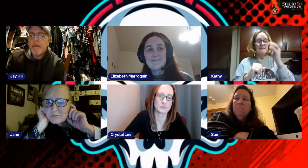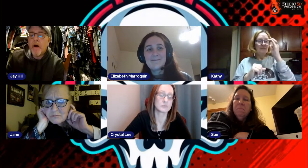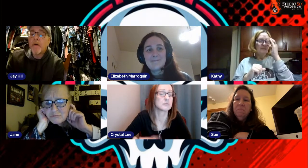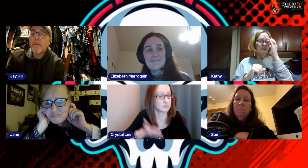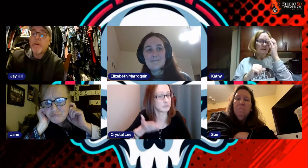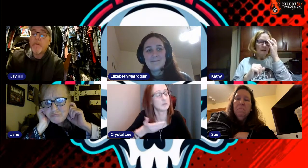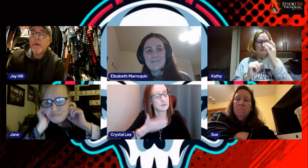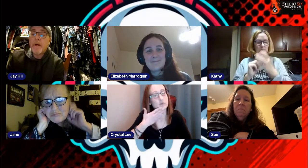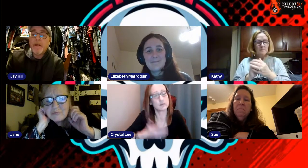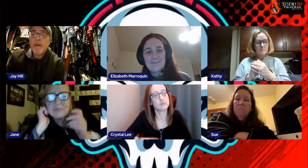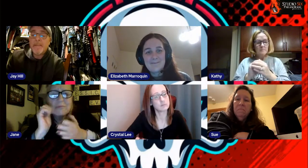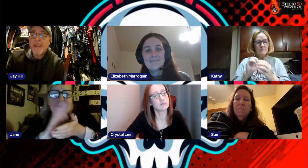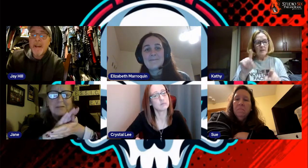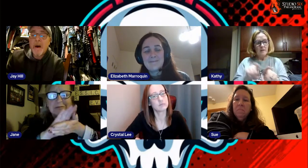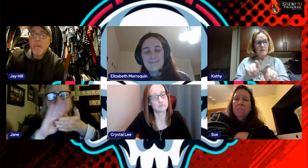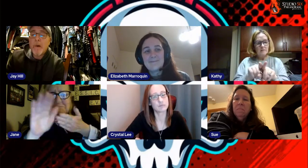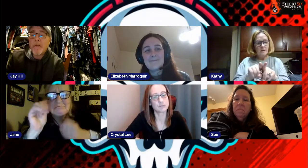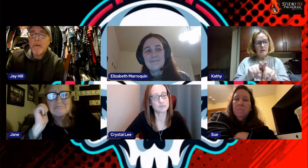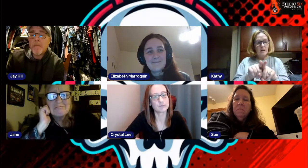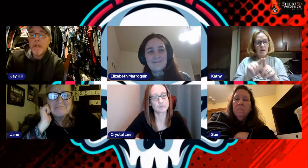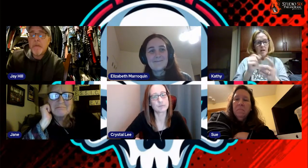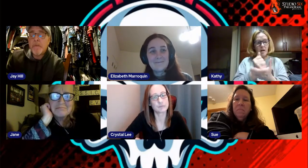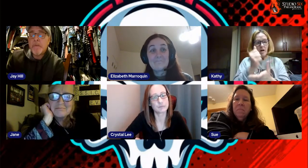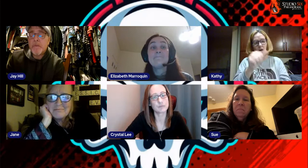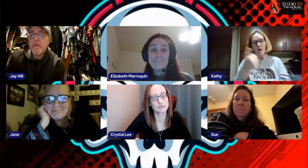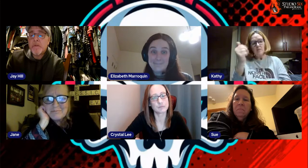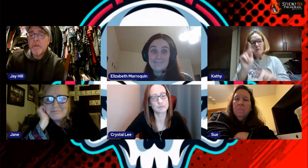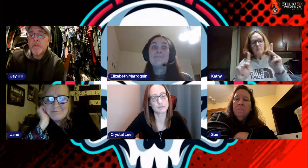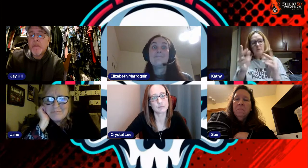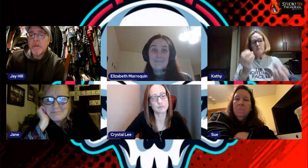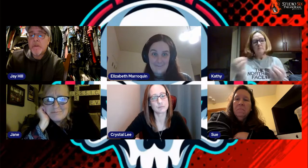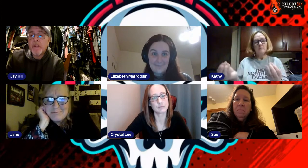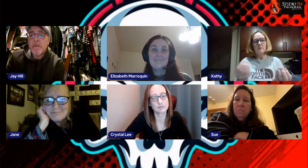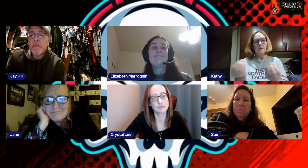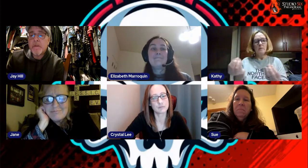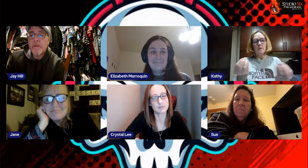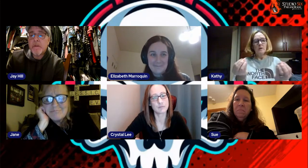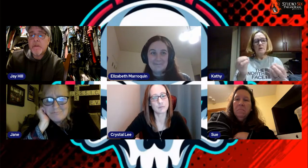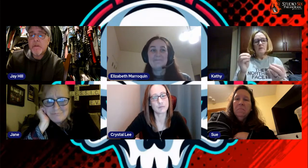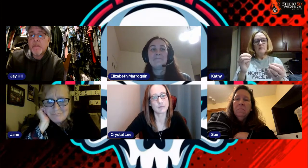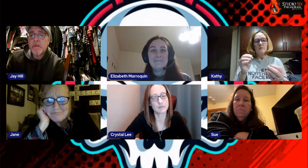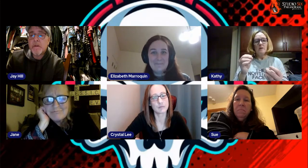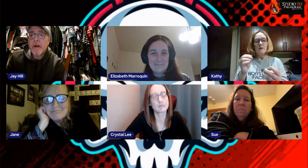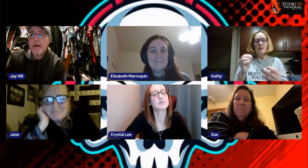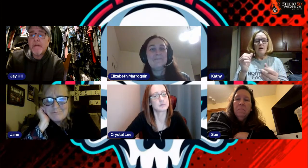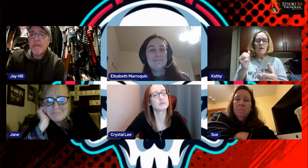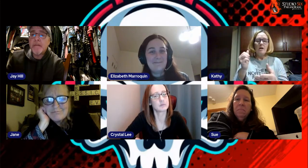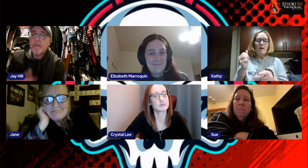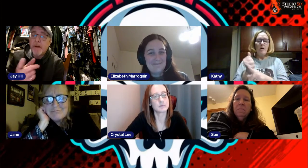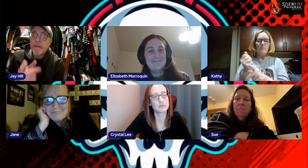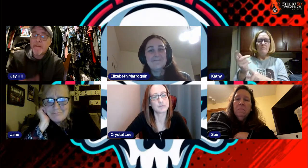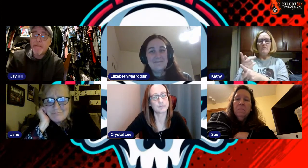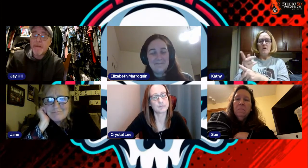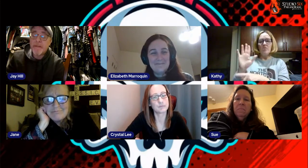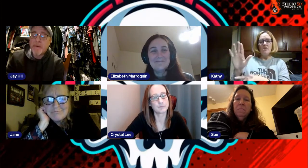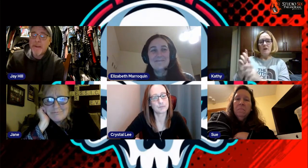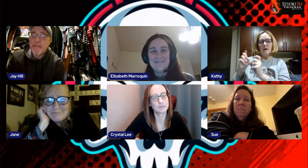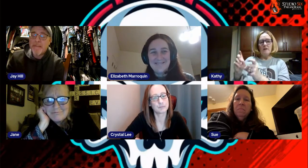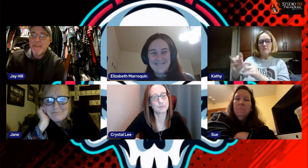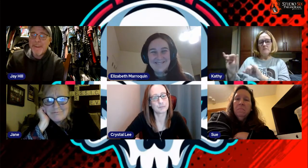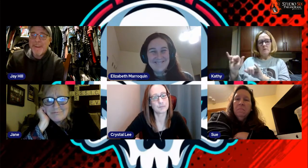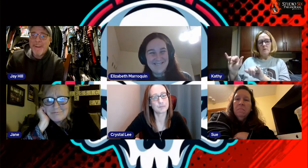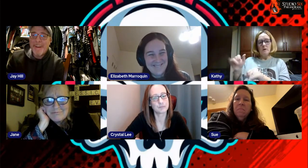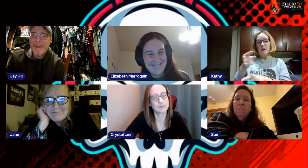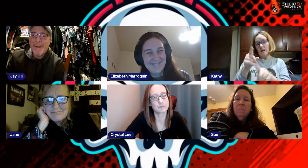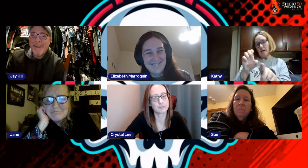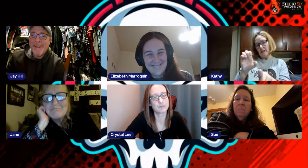I also kind of help other mediums to discover their gifts, and Elizabeth is one of